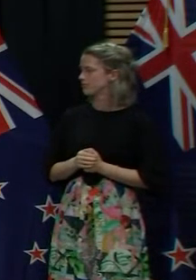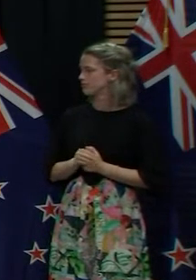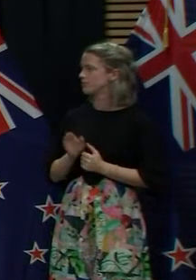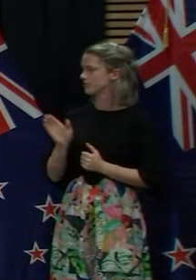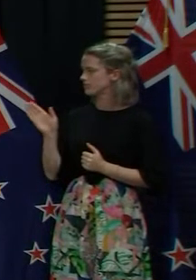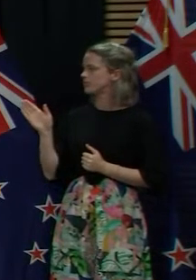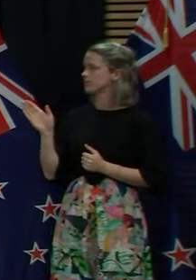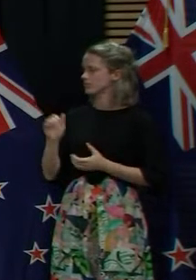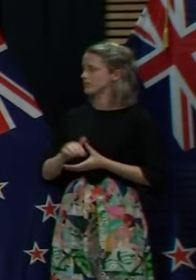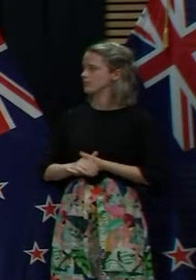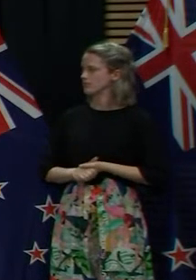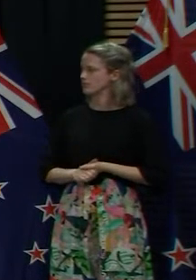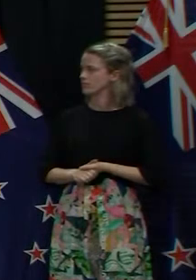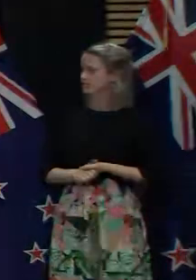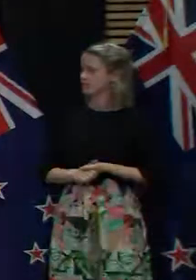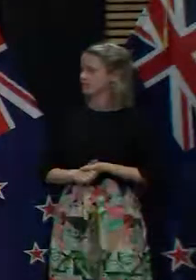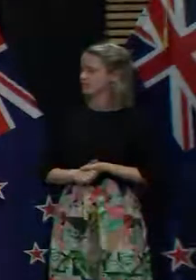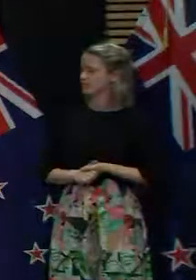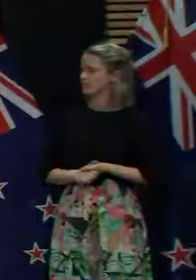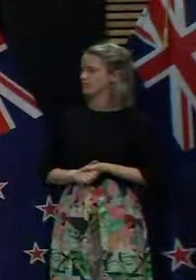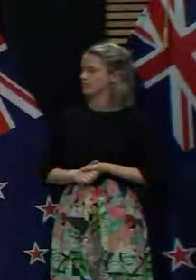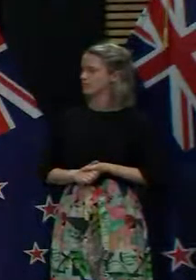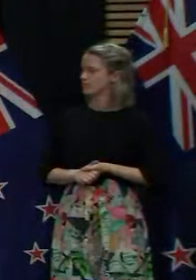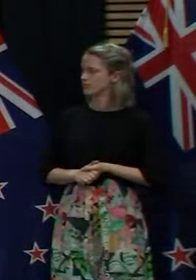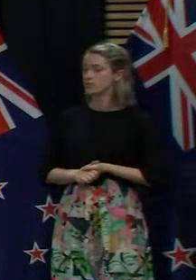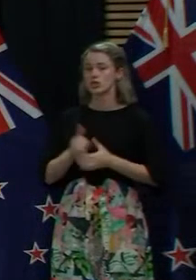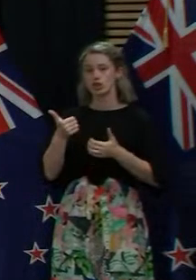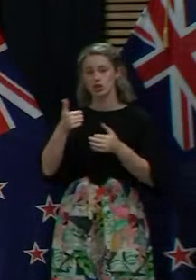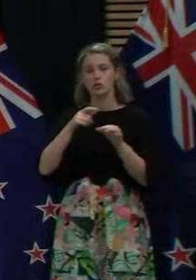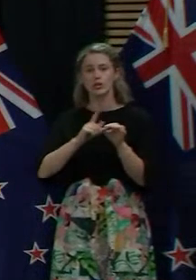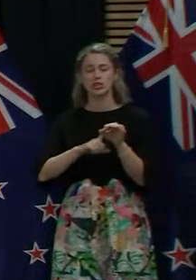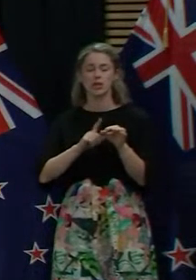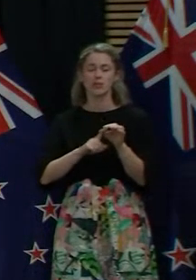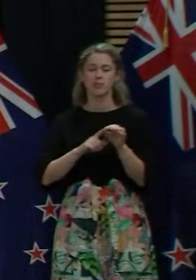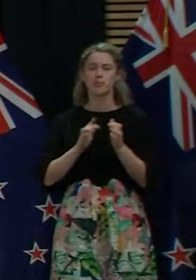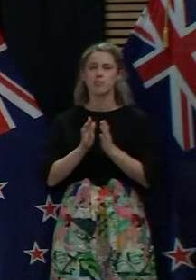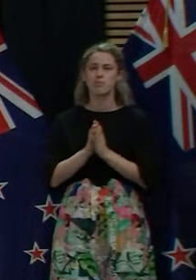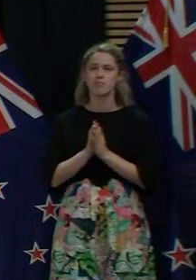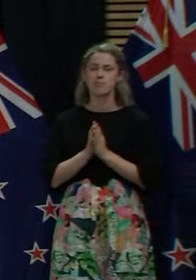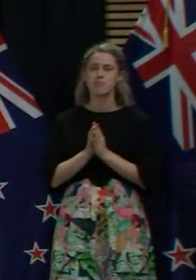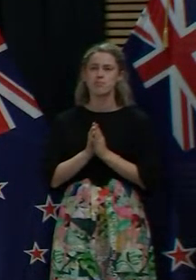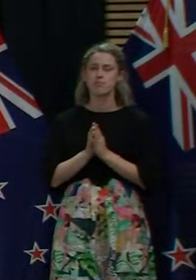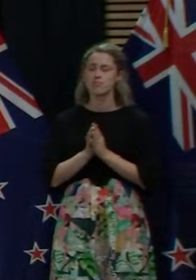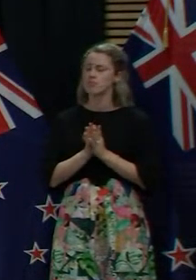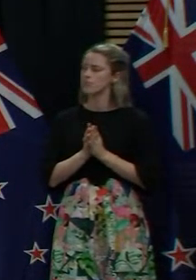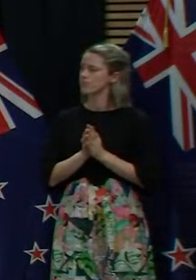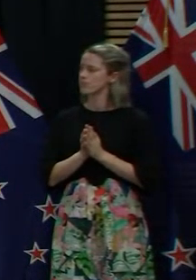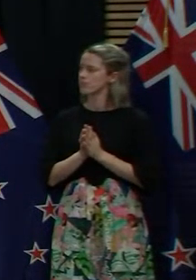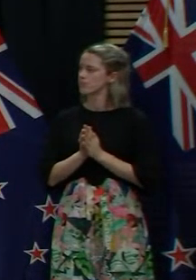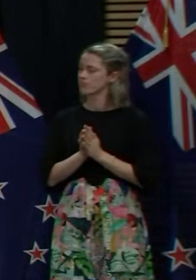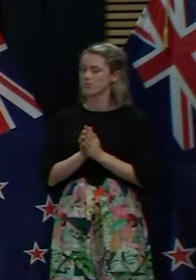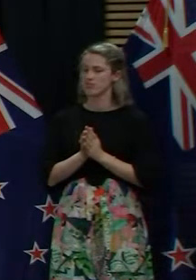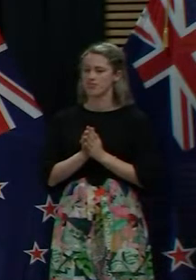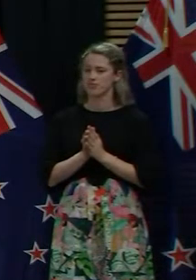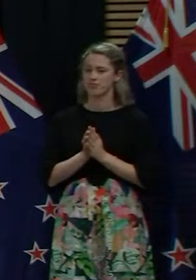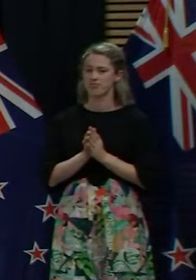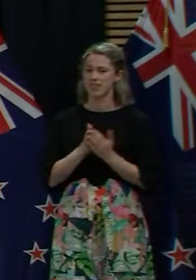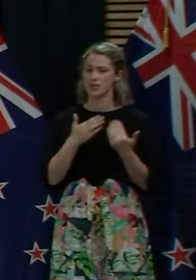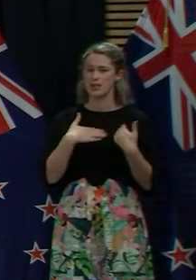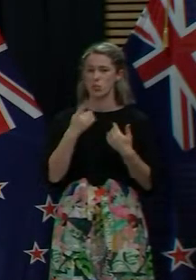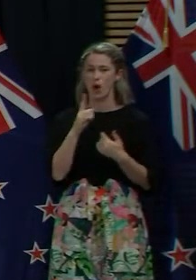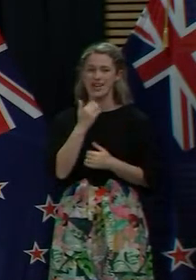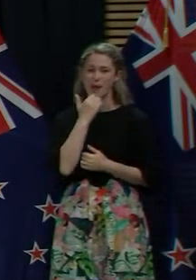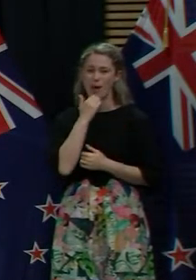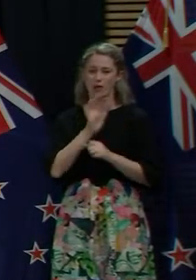that's a really good question, and I think the answer depends on the case rate that we